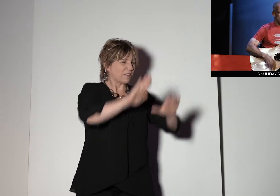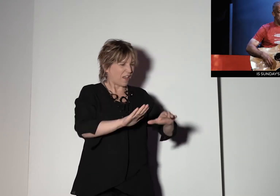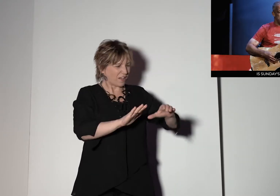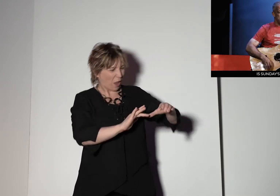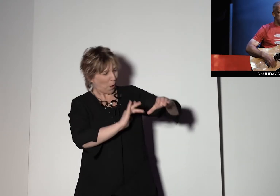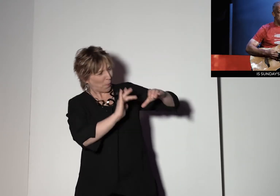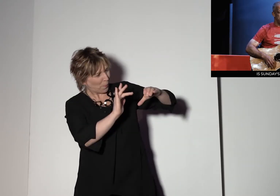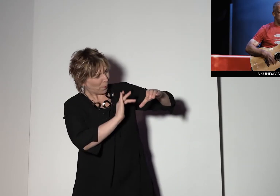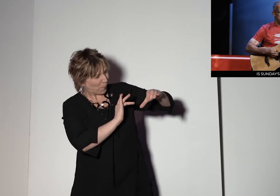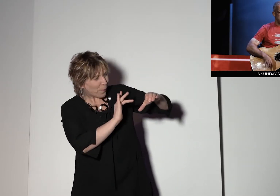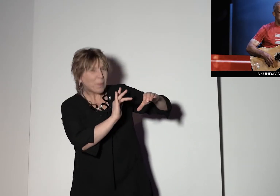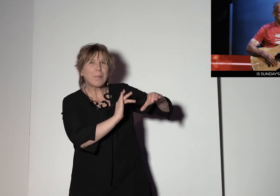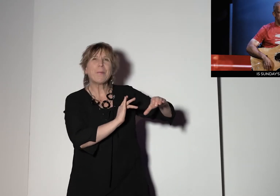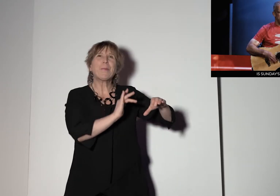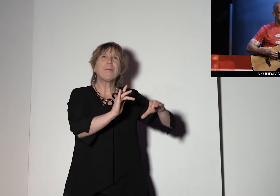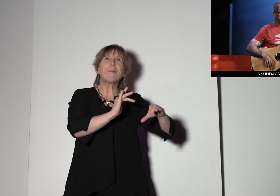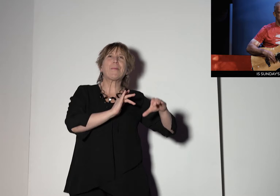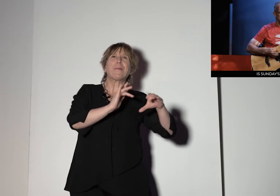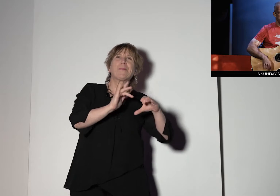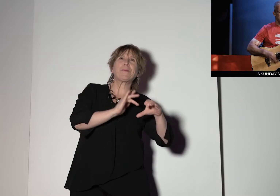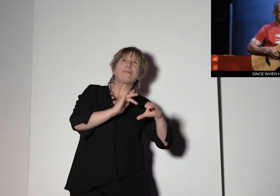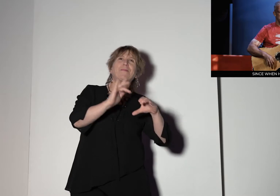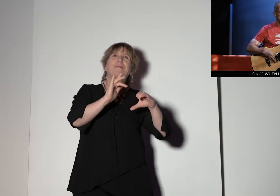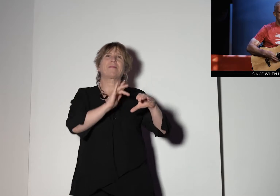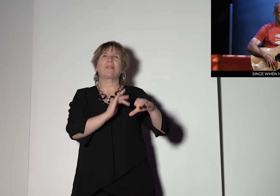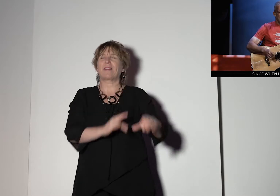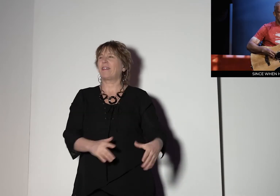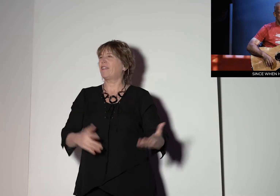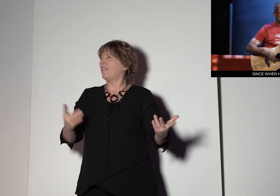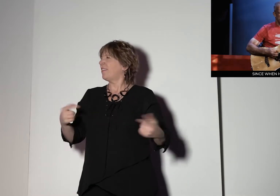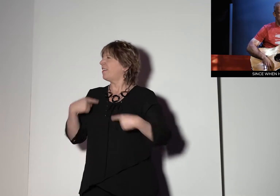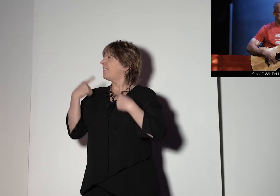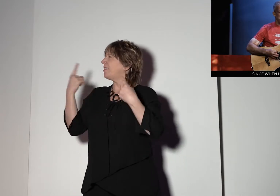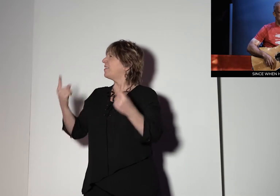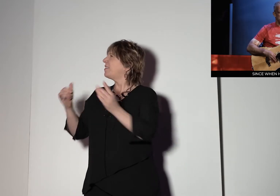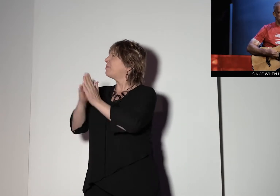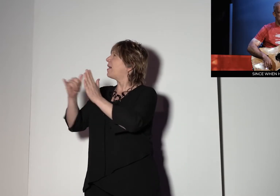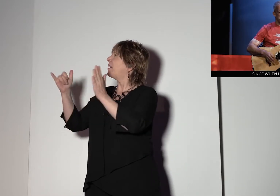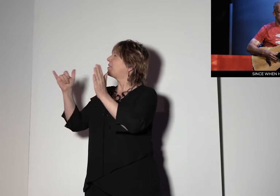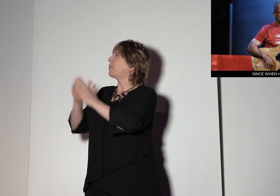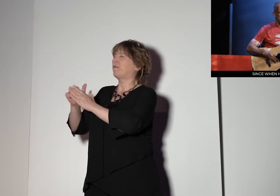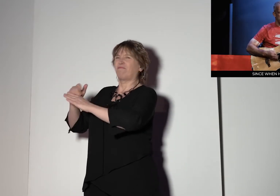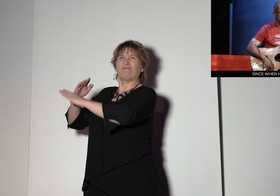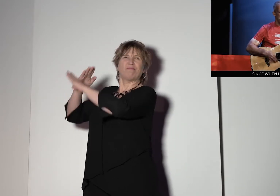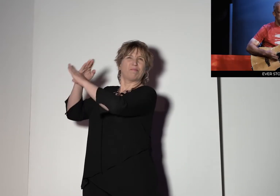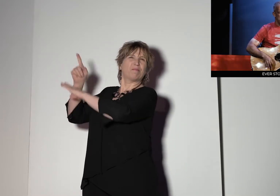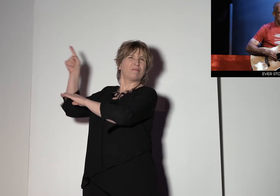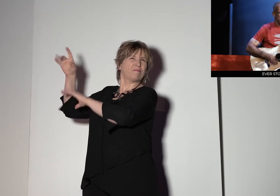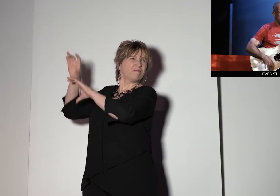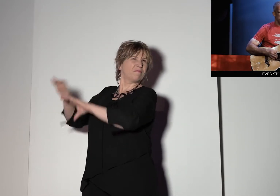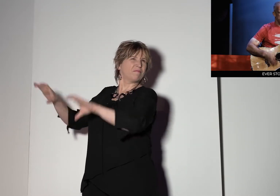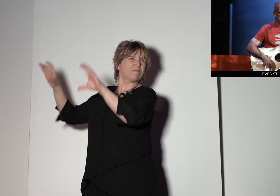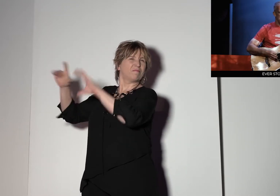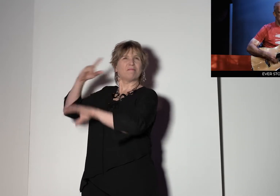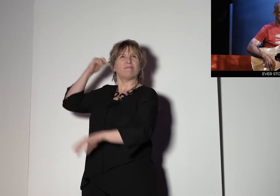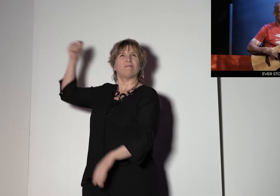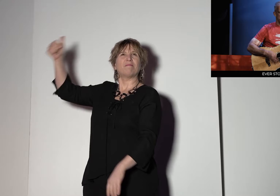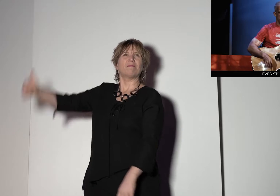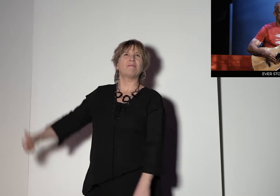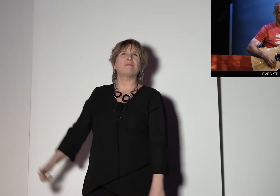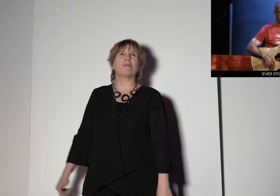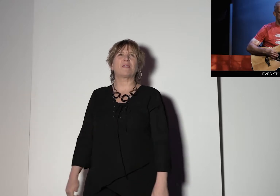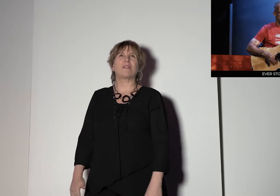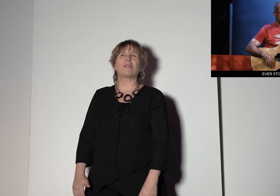disappointment is Sunday's empty tomb. Since when has impossible ever